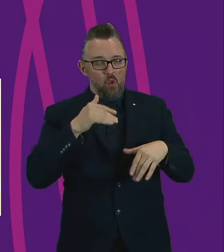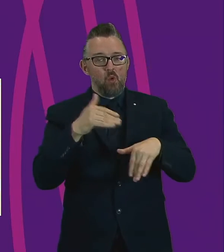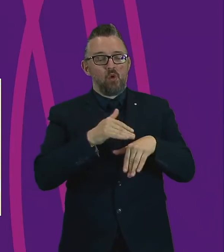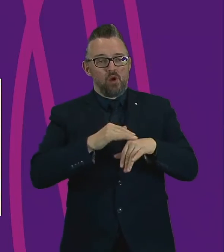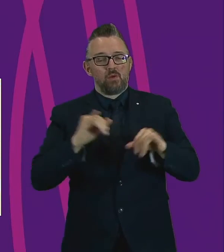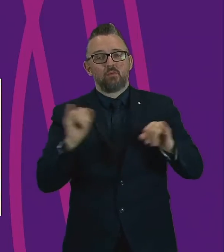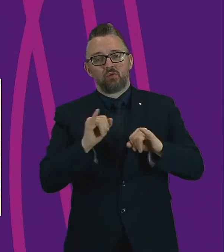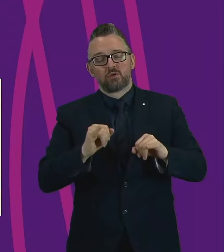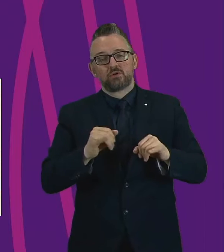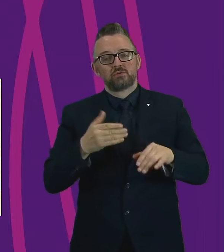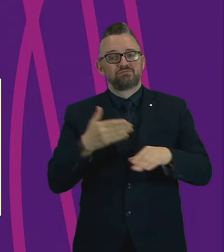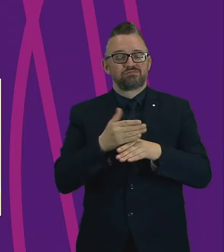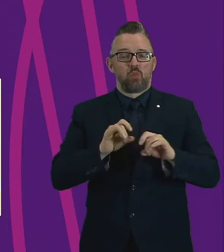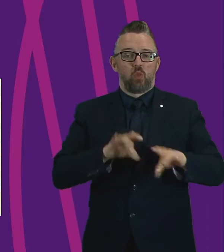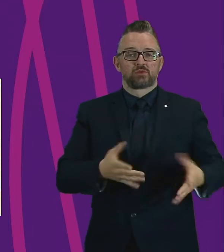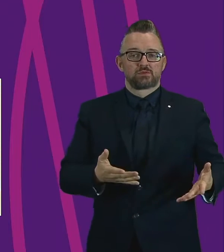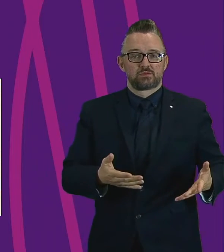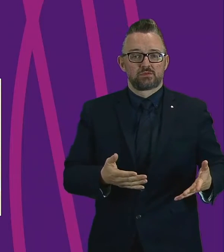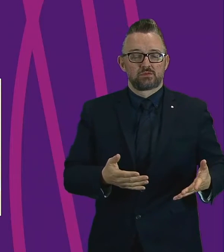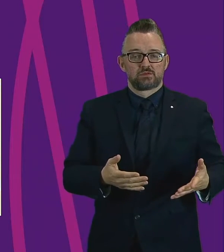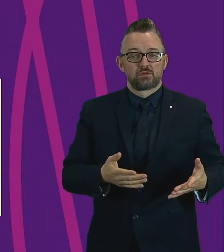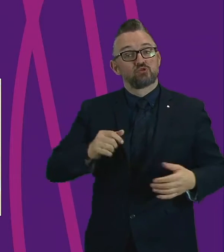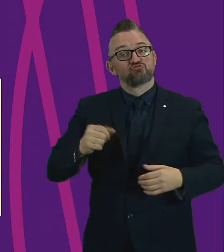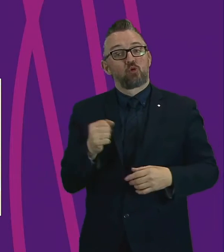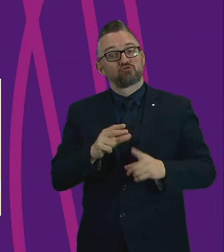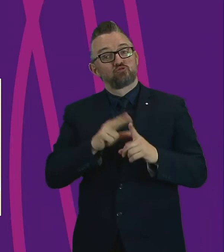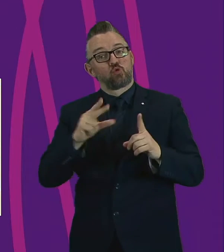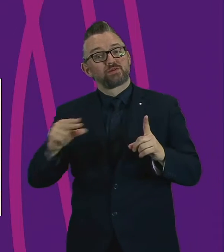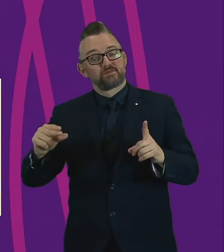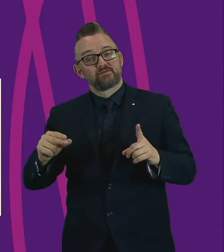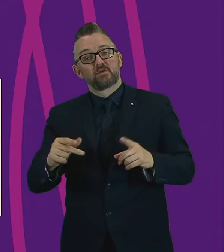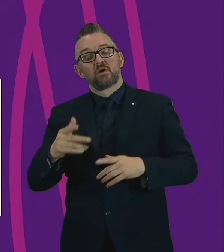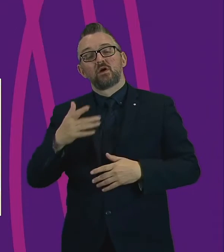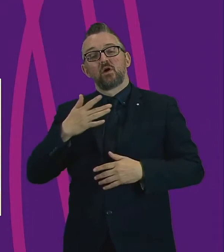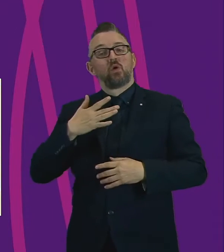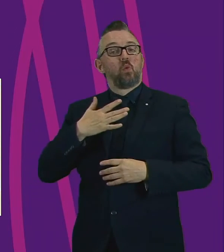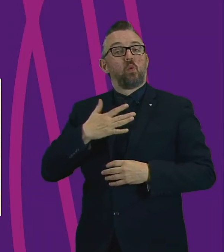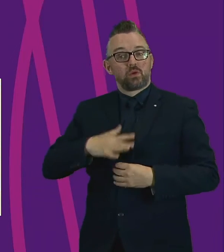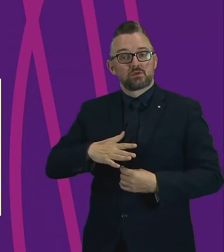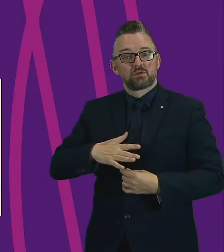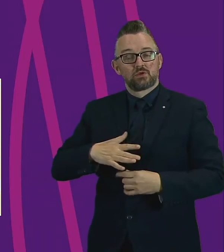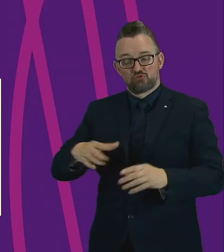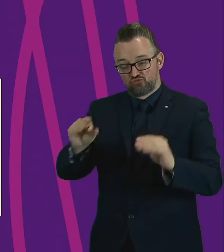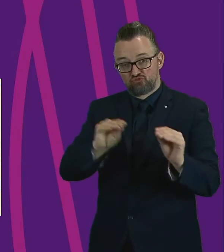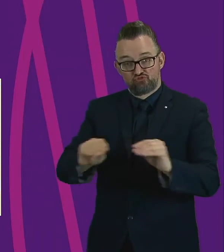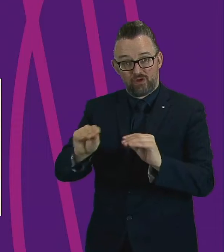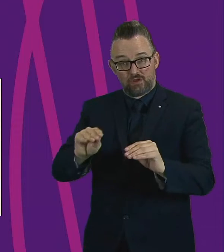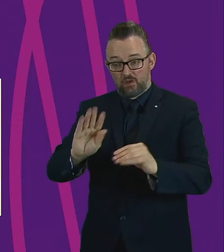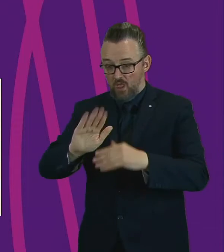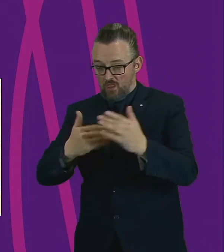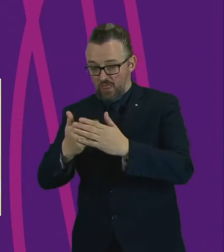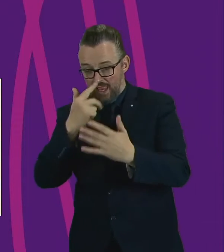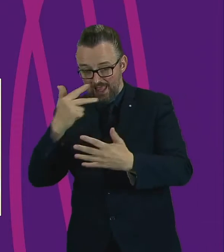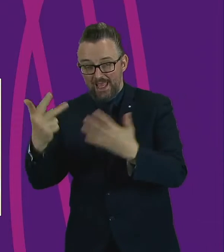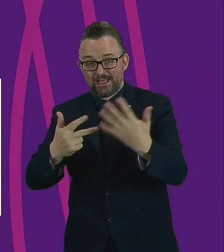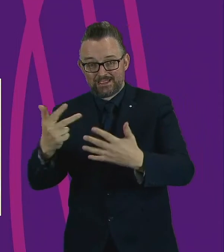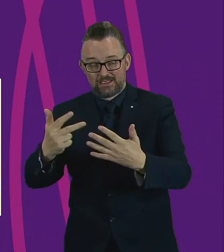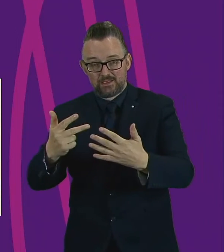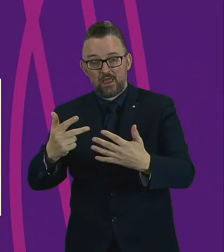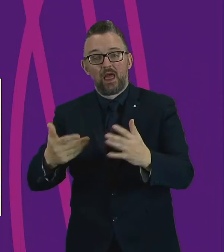losses. The Scottish Conservatives already want to see in school or training until at least 18, along with